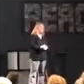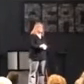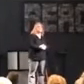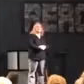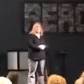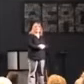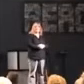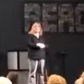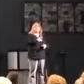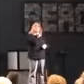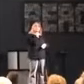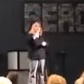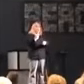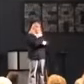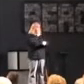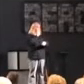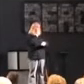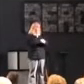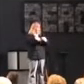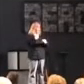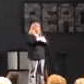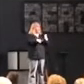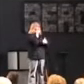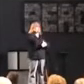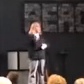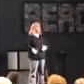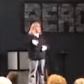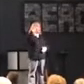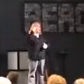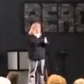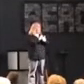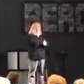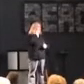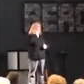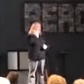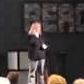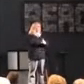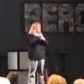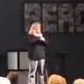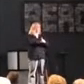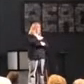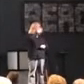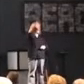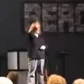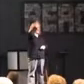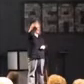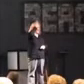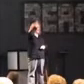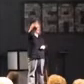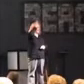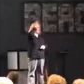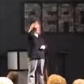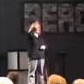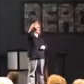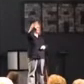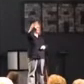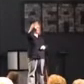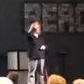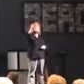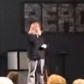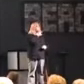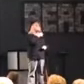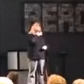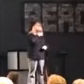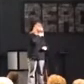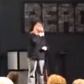So Josh talked a little bit about what it was like growing up with Claude as a dad, and you may or may not wonder what it was